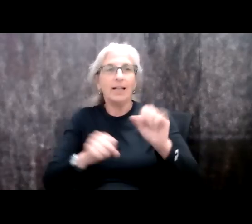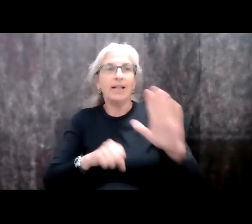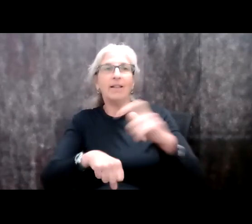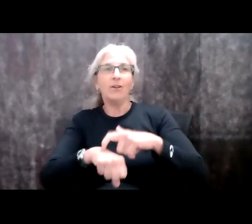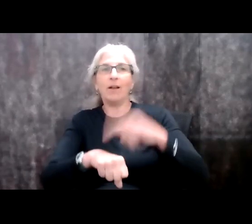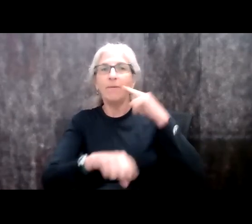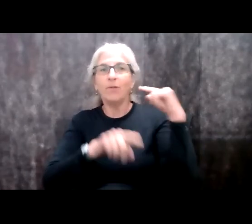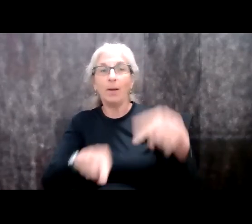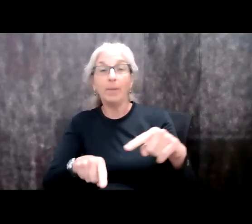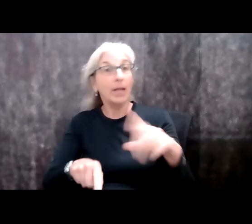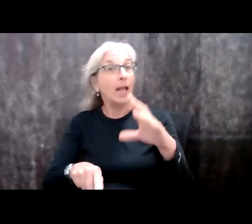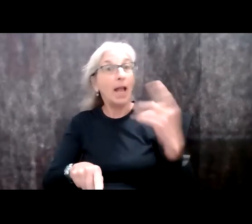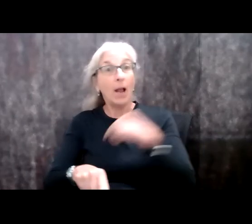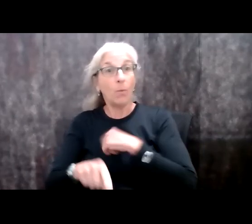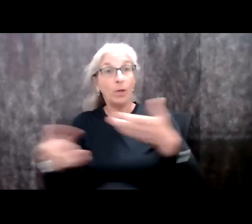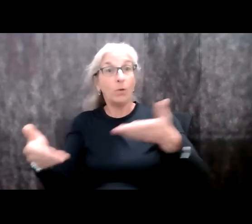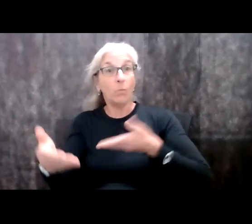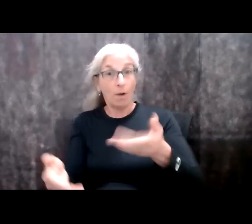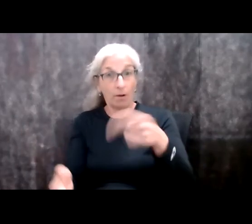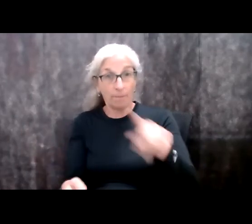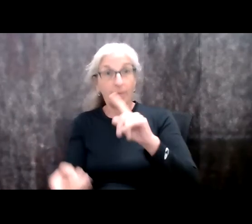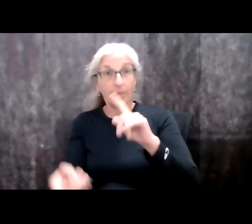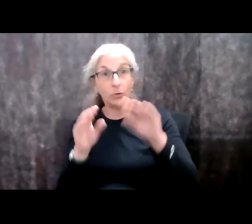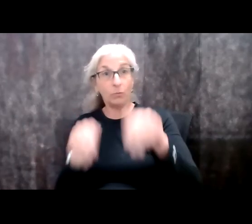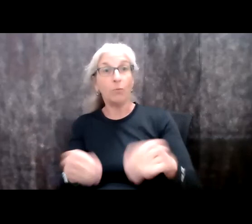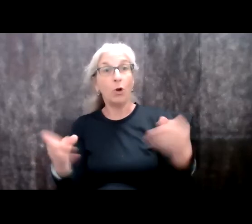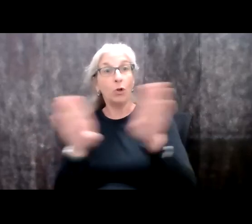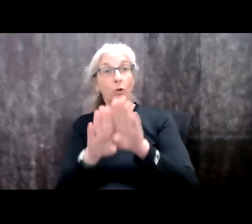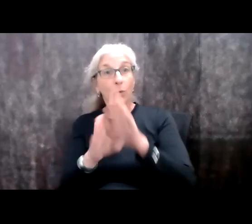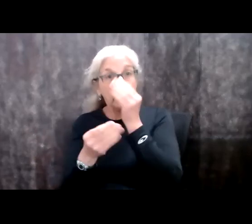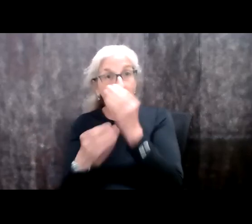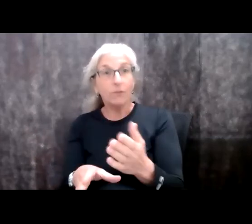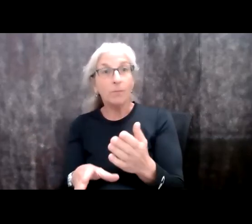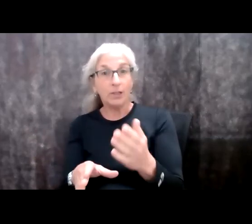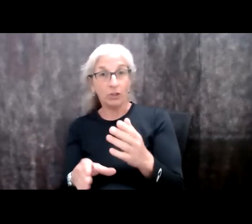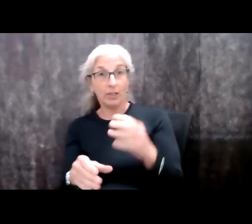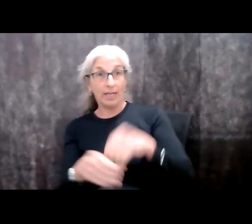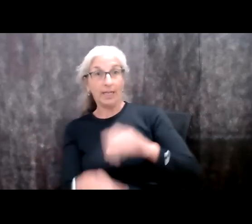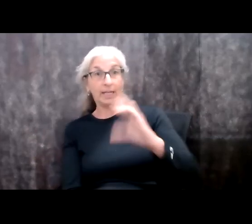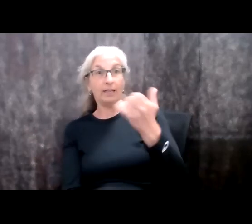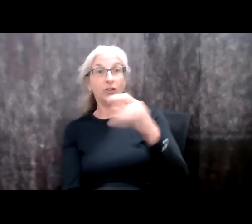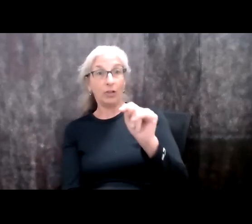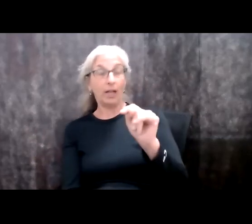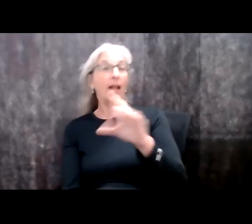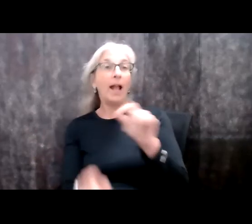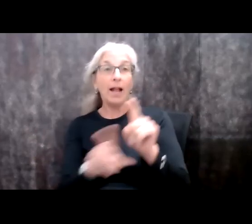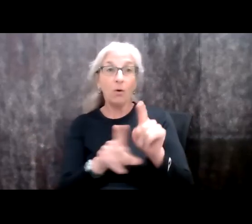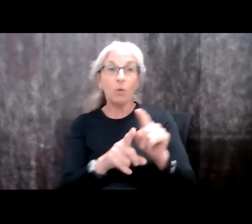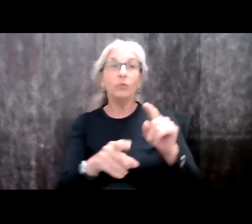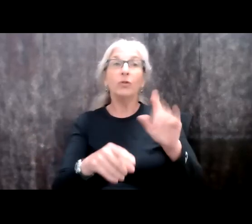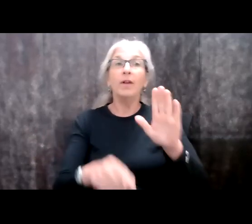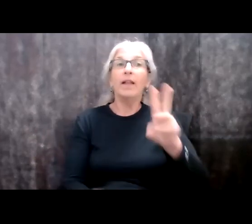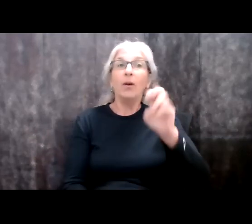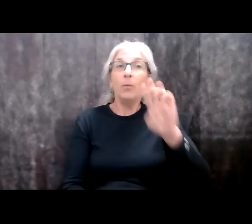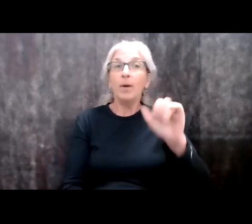all to put any other closing information they wanted to, and I thank them for putting information on their website or other contact information in the chat in case folks